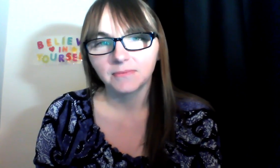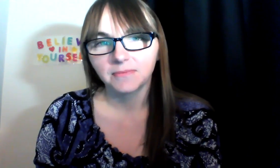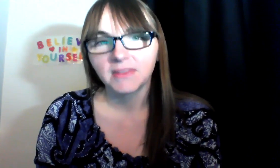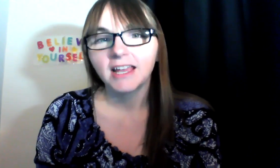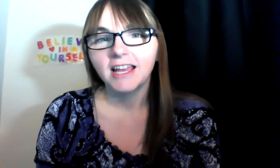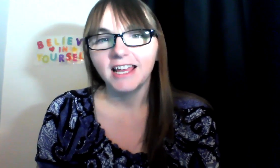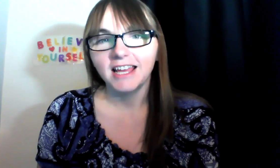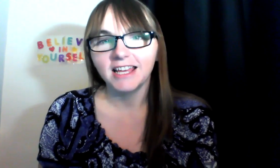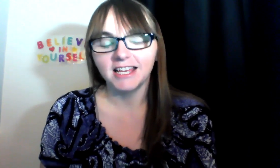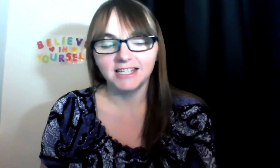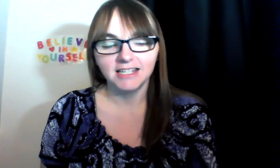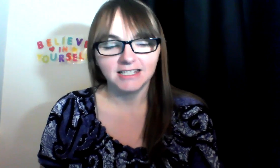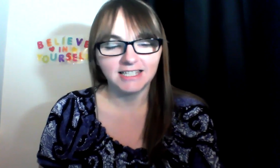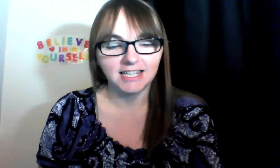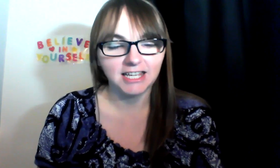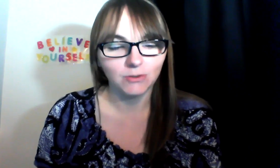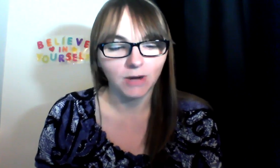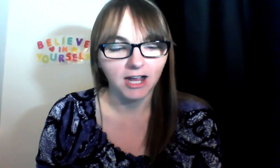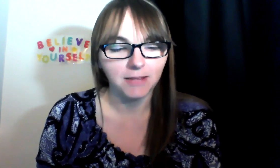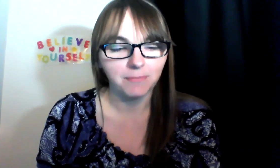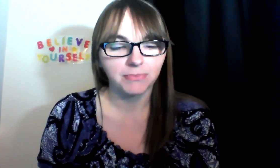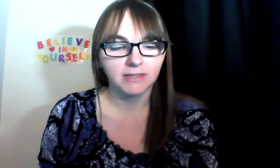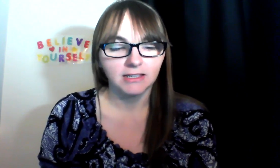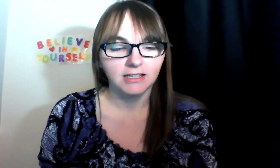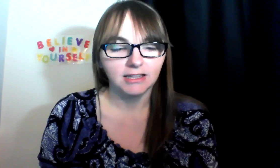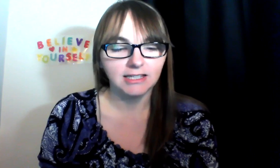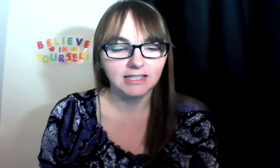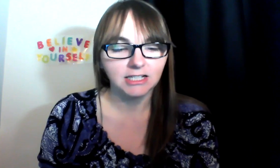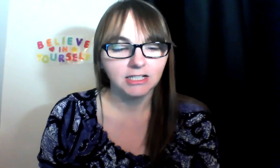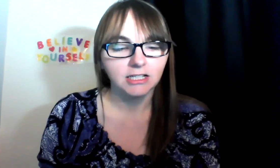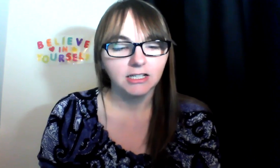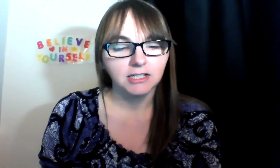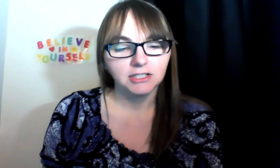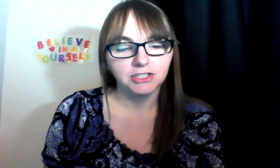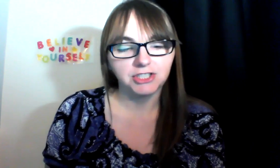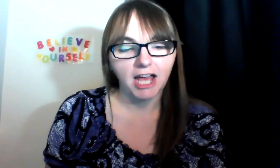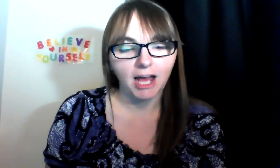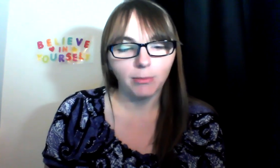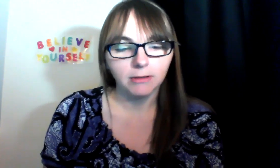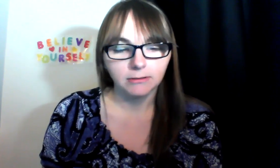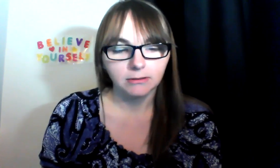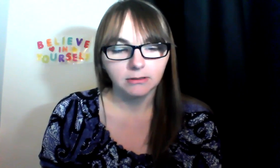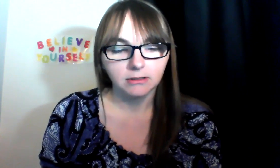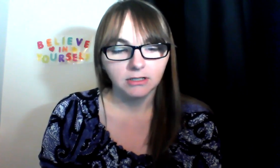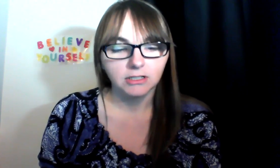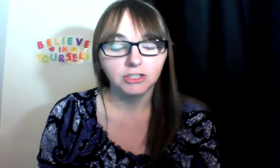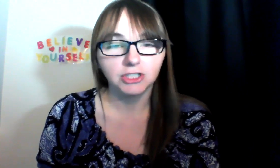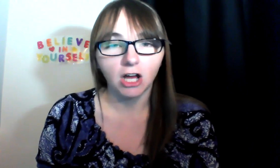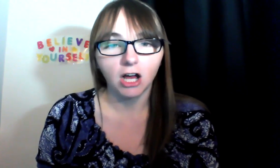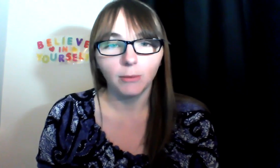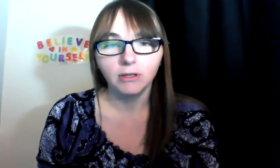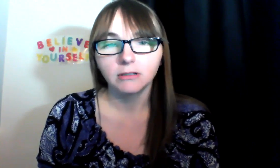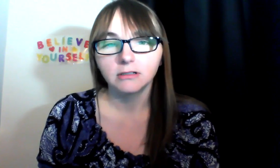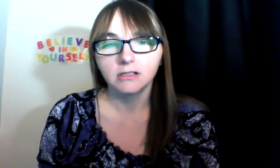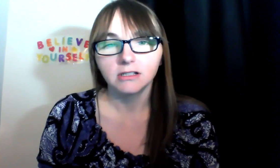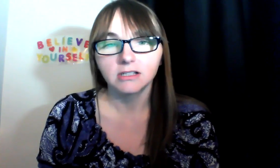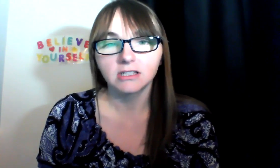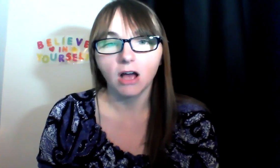Hid, did rhyme. Listen. Jab, job, sob.